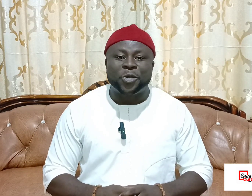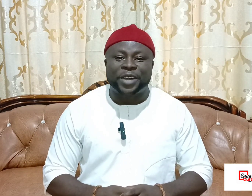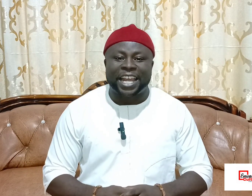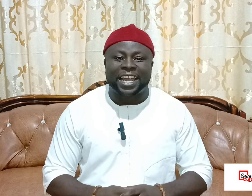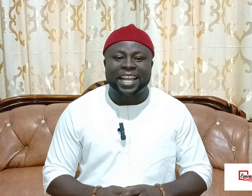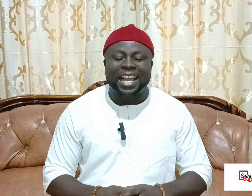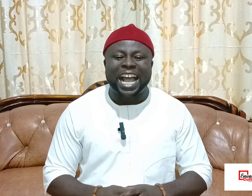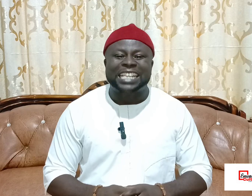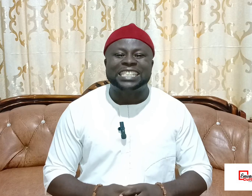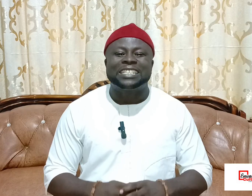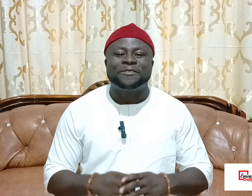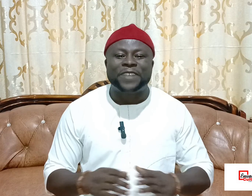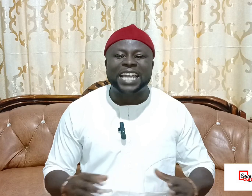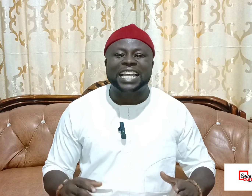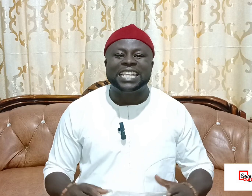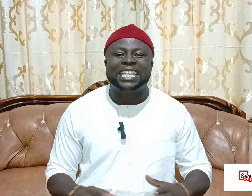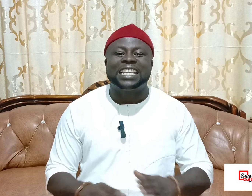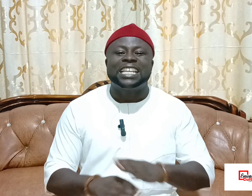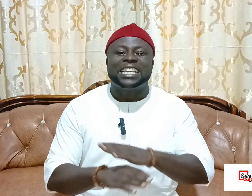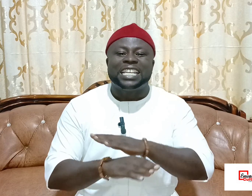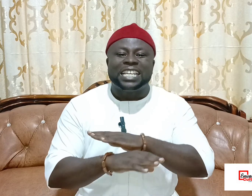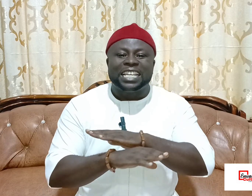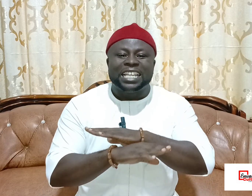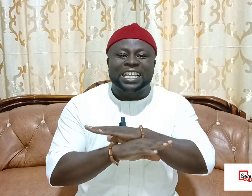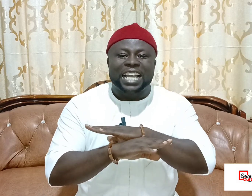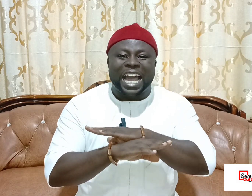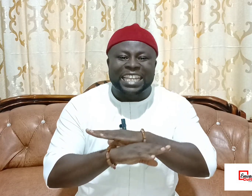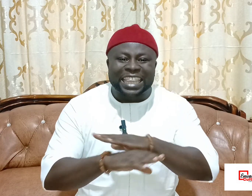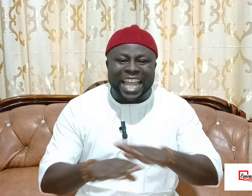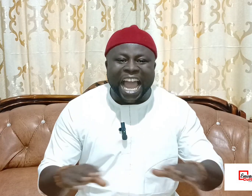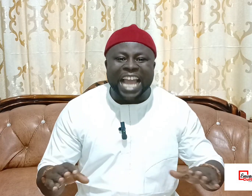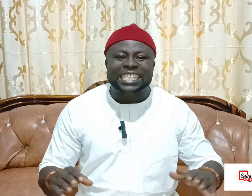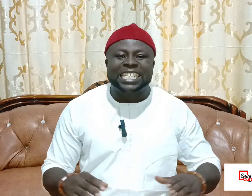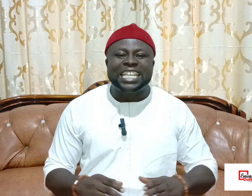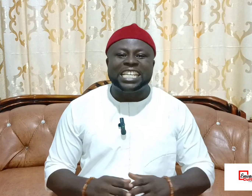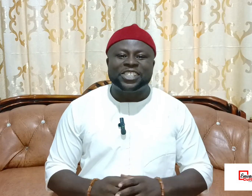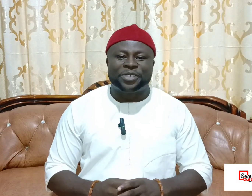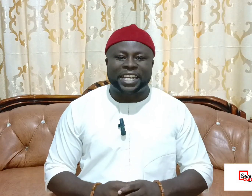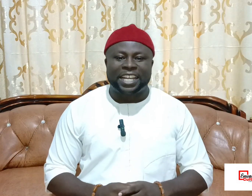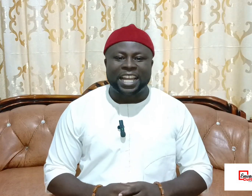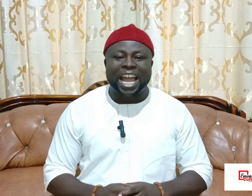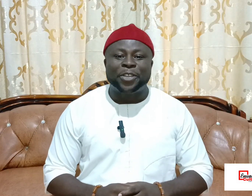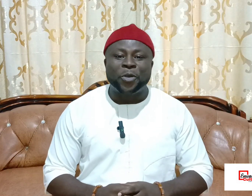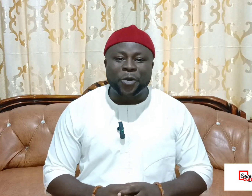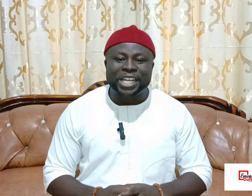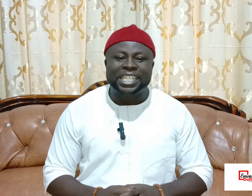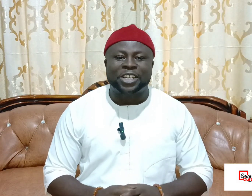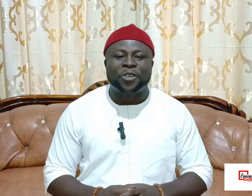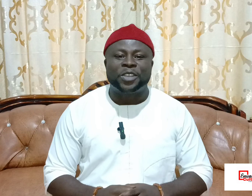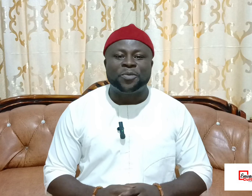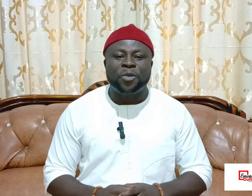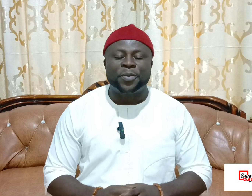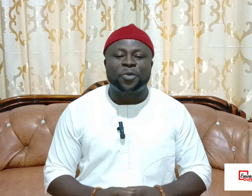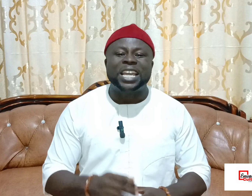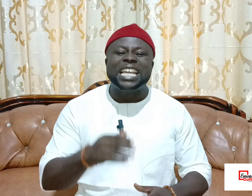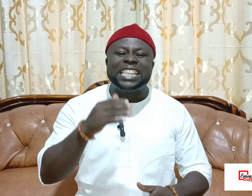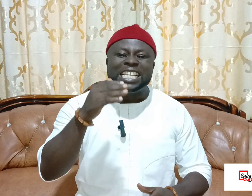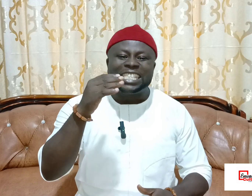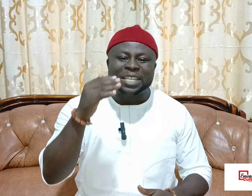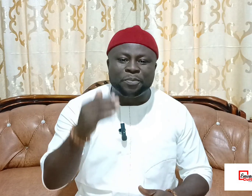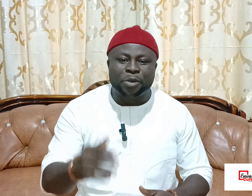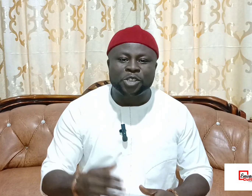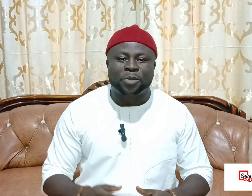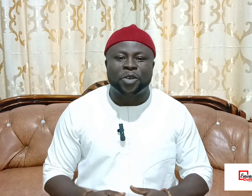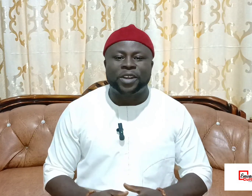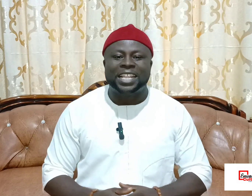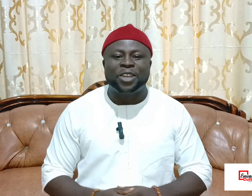J. Kore has finally analyzed the history and origin of the Igbo people in